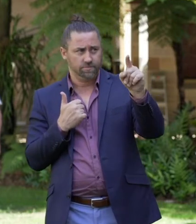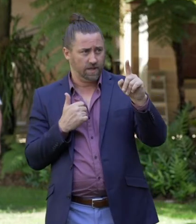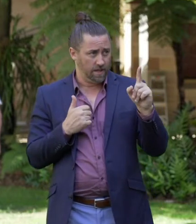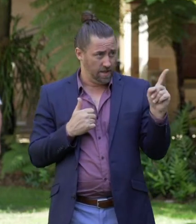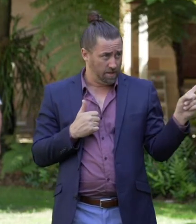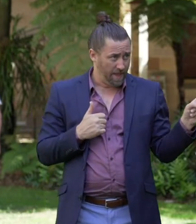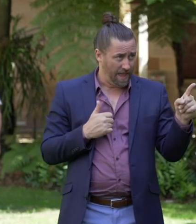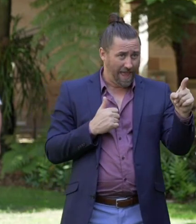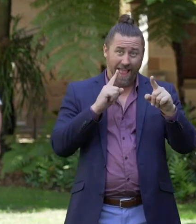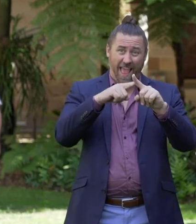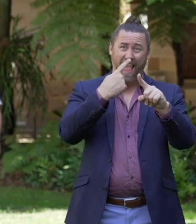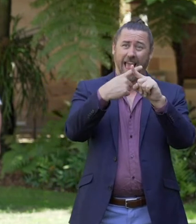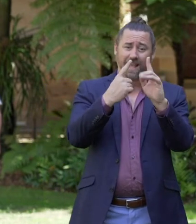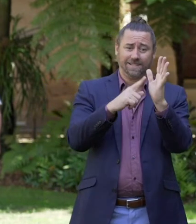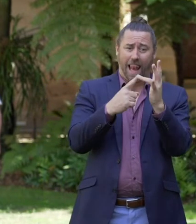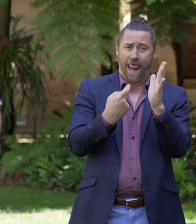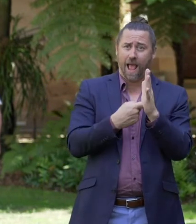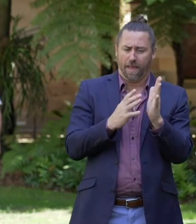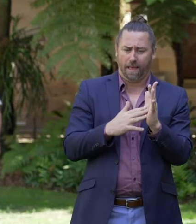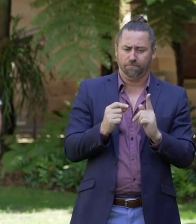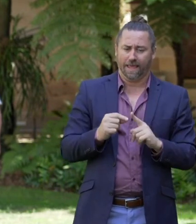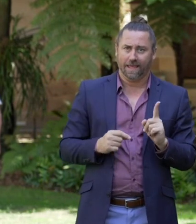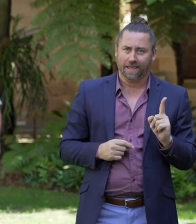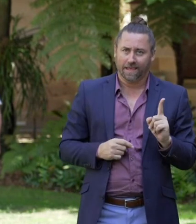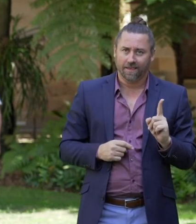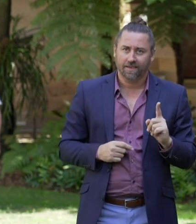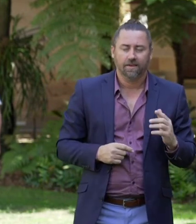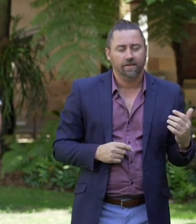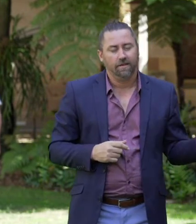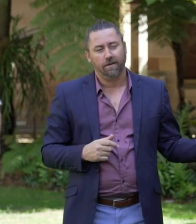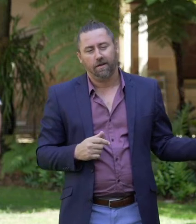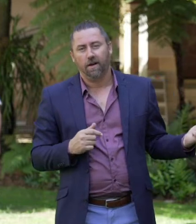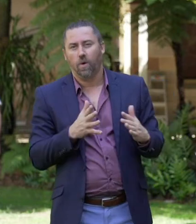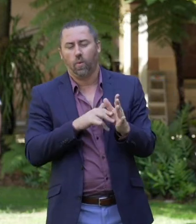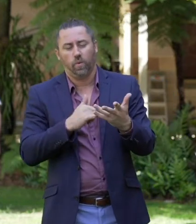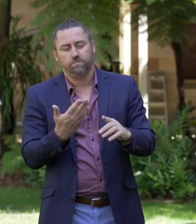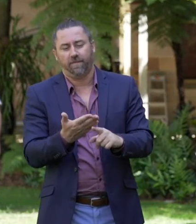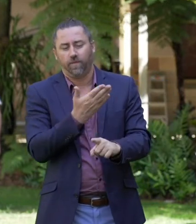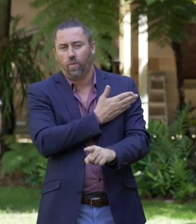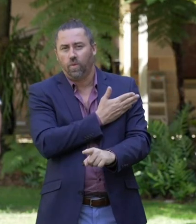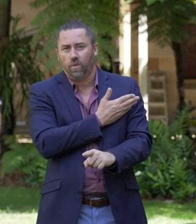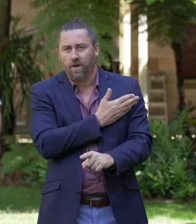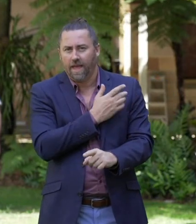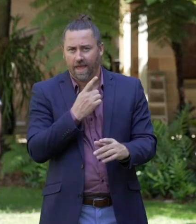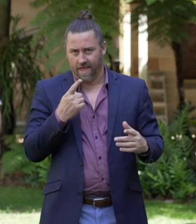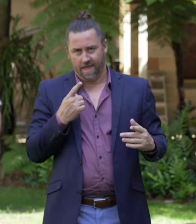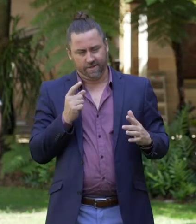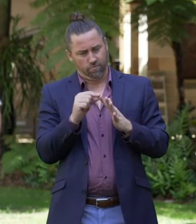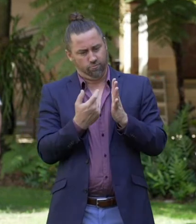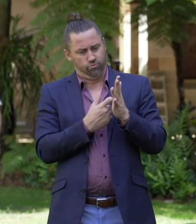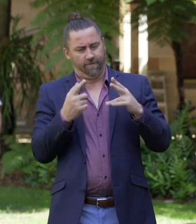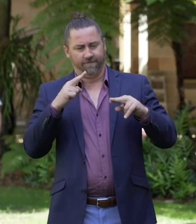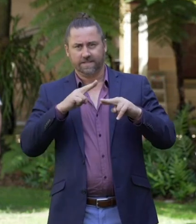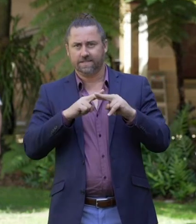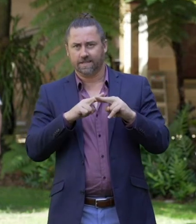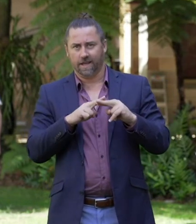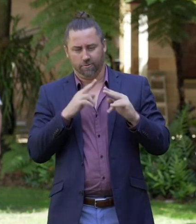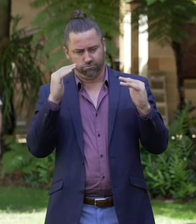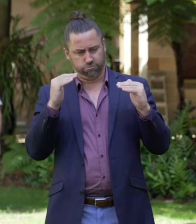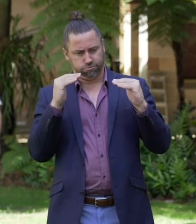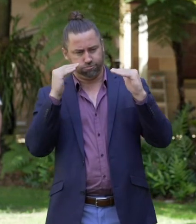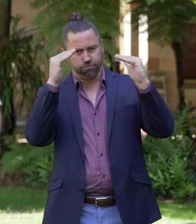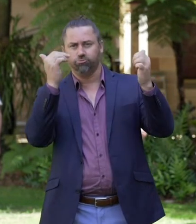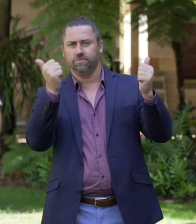of him being a former Labor Party member? Look, that might have been in the past, but let me say this. My understanding is that the LNP government